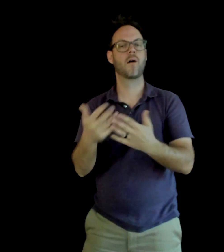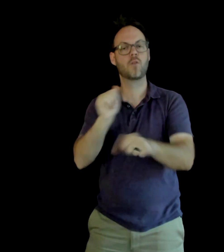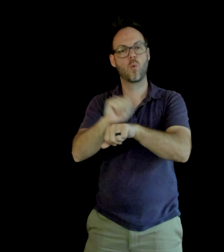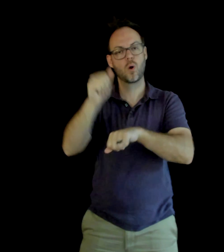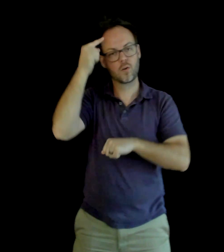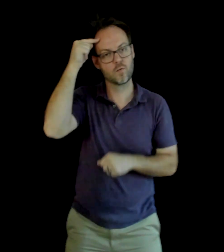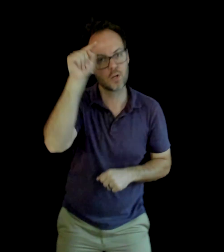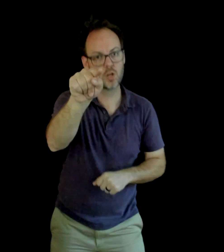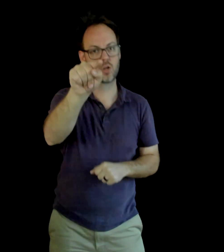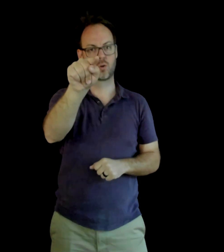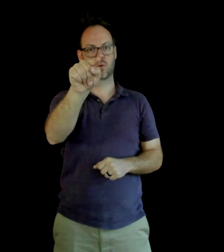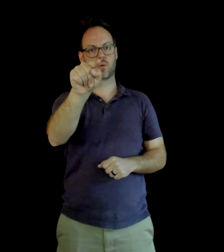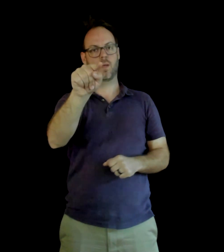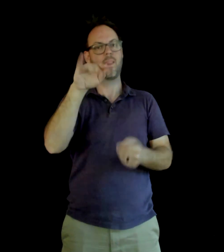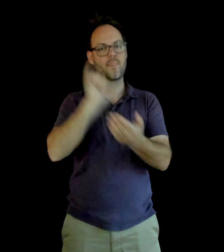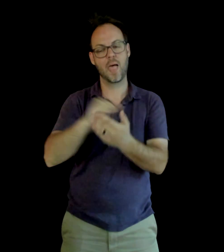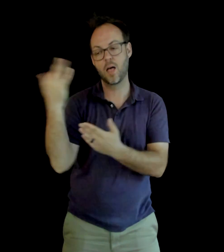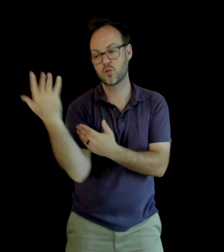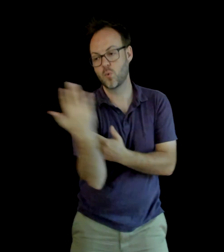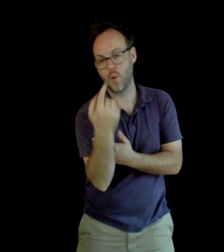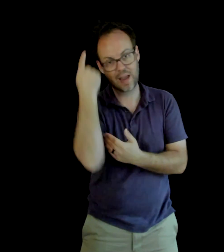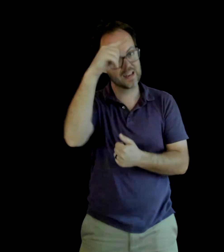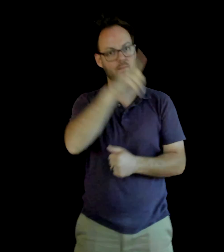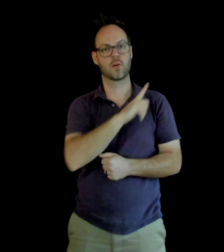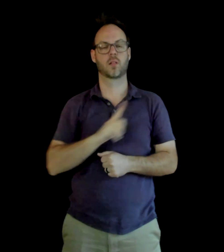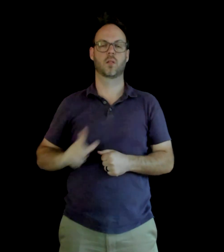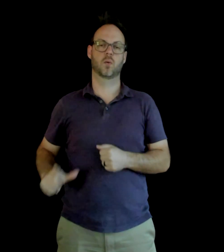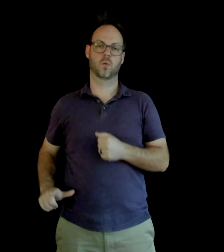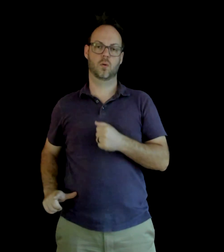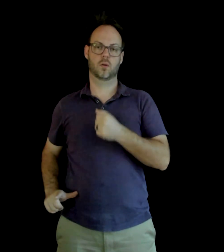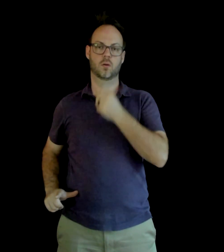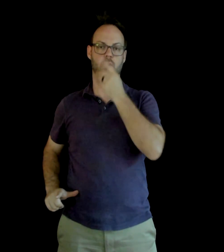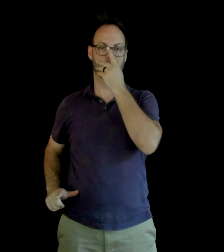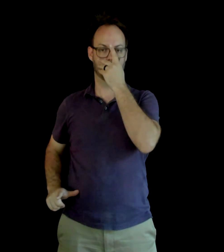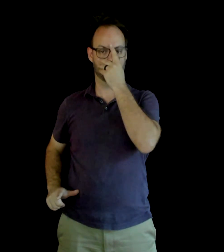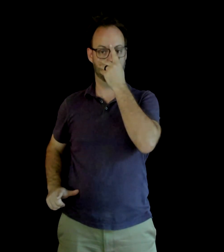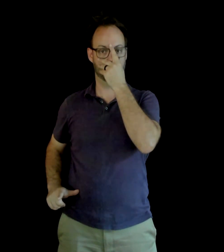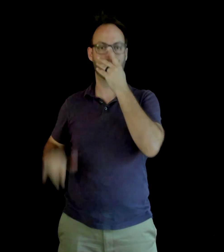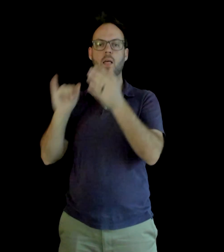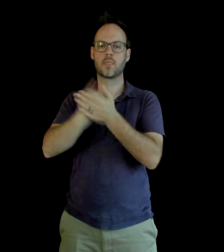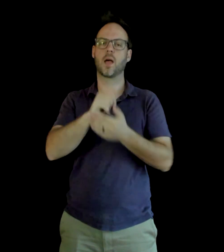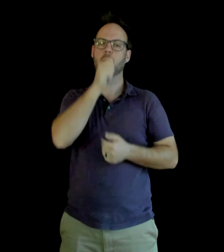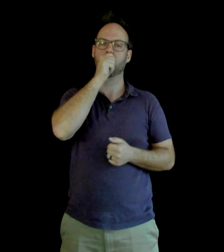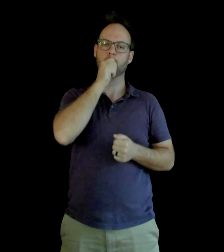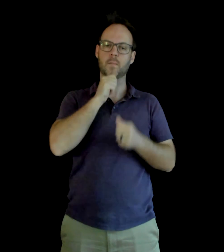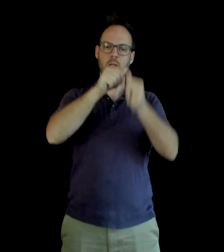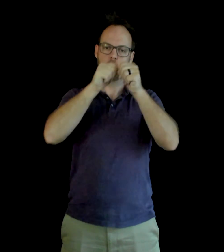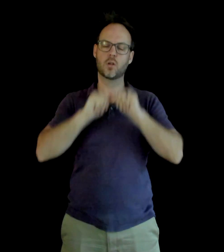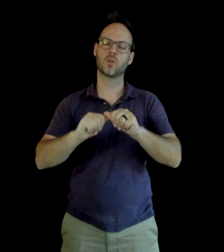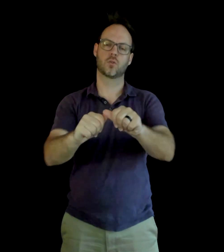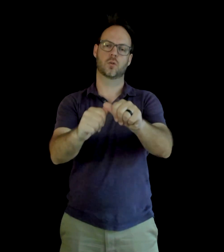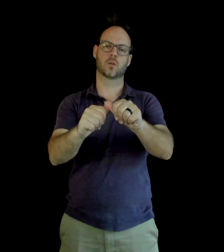of you. That's waiting for the Lord. That's patient